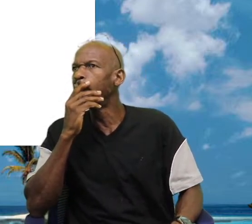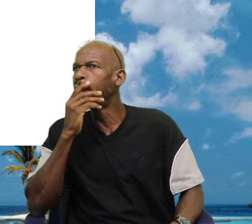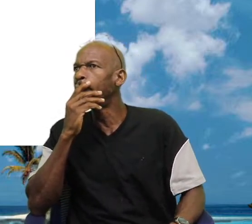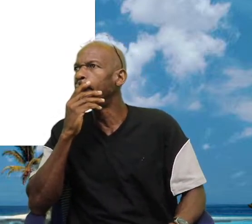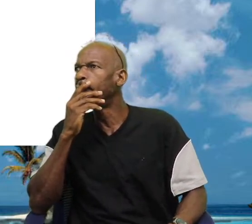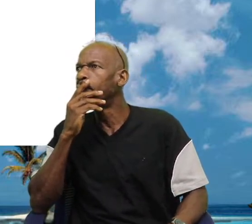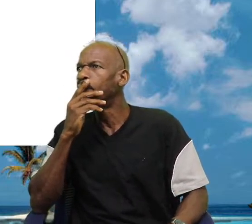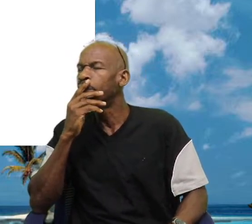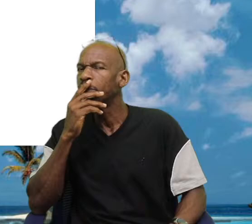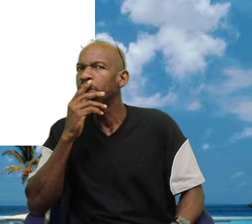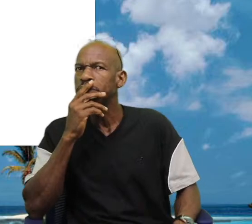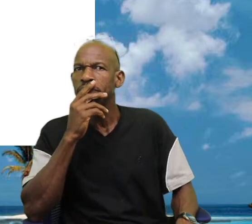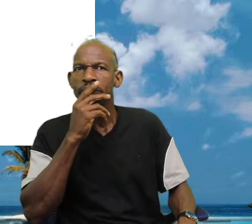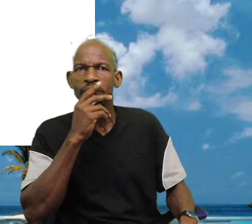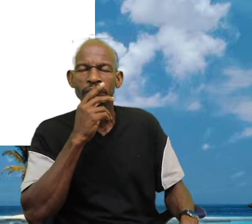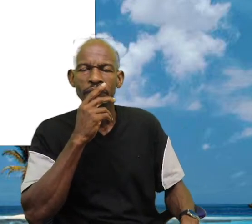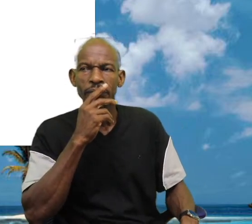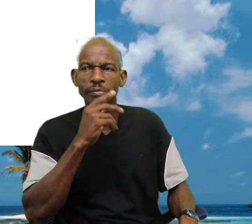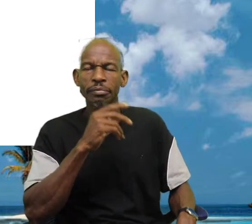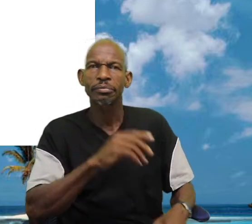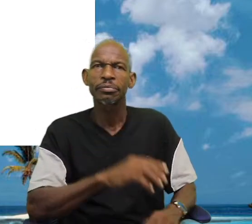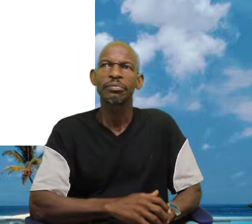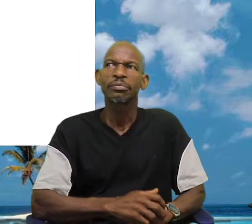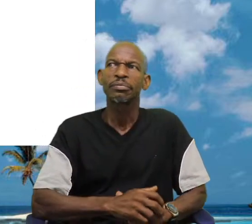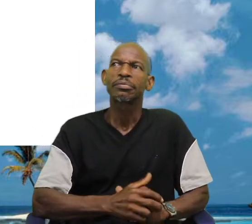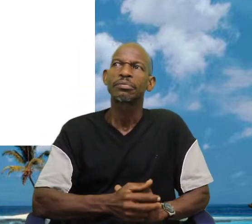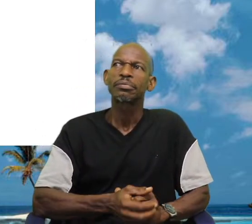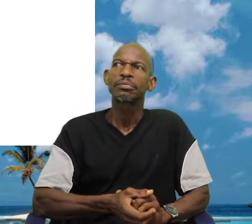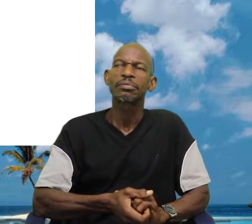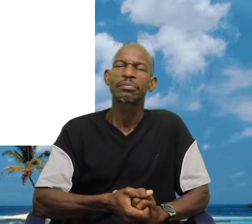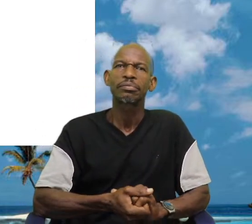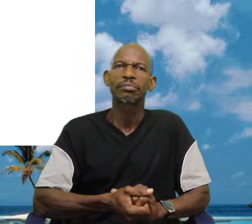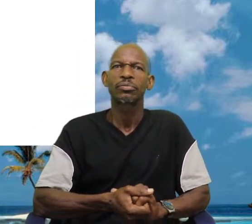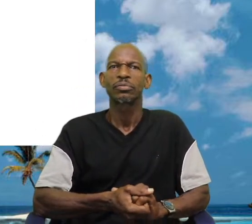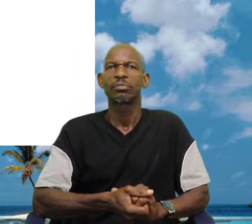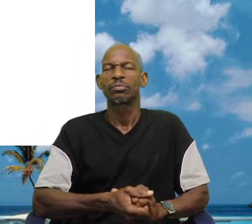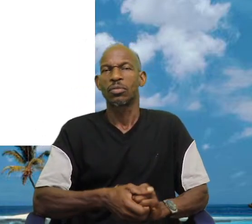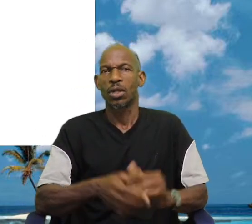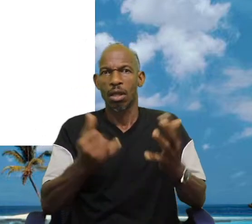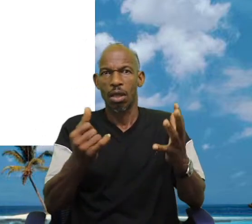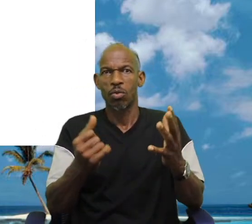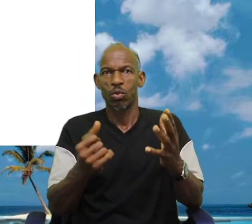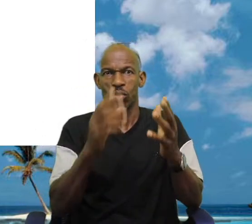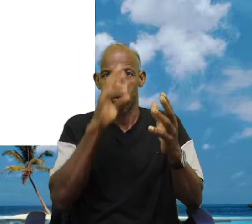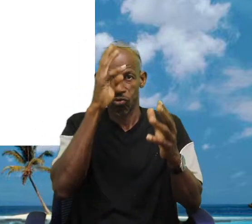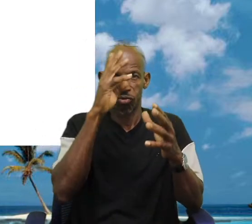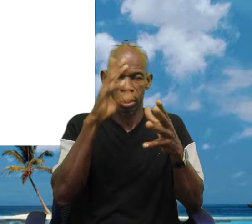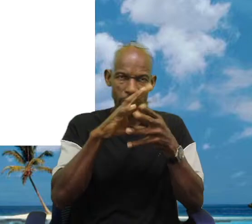Right. So we have the sentence now.